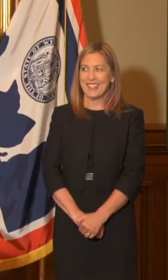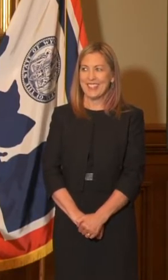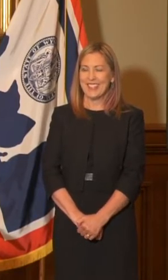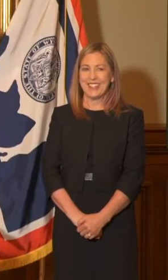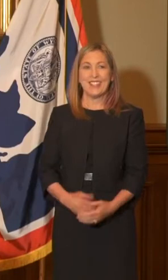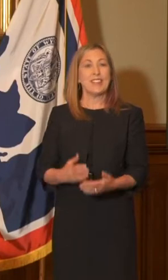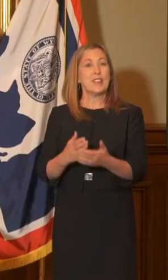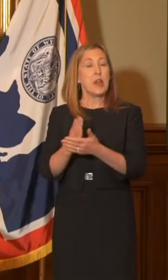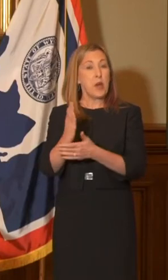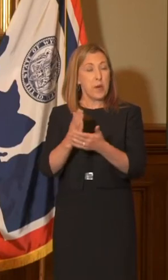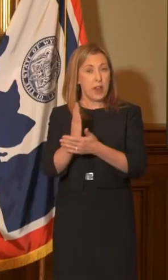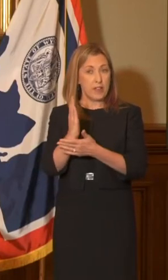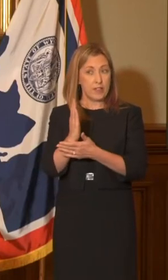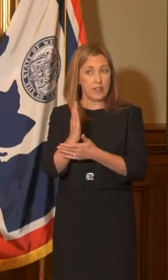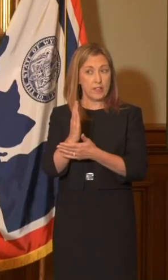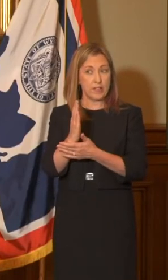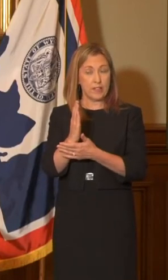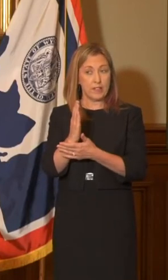All right.